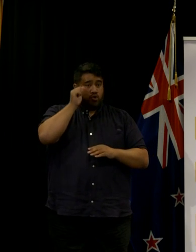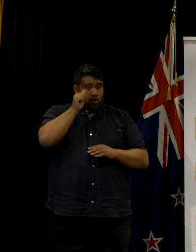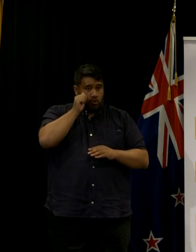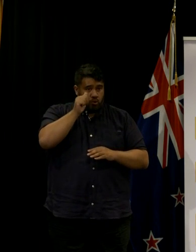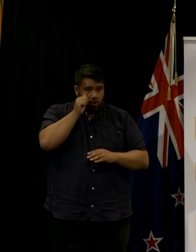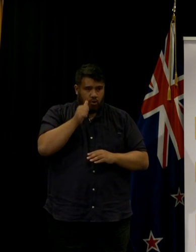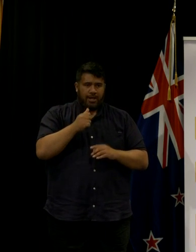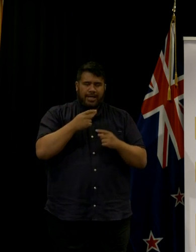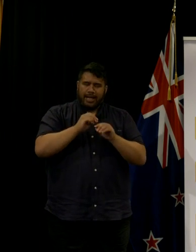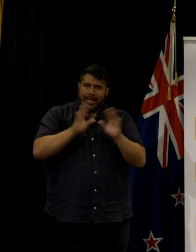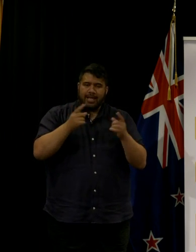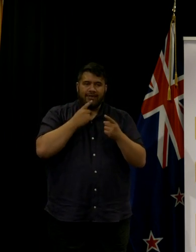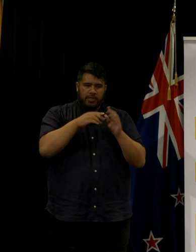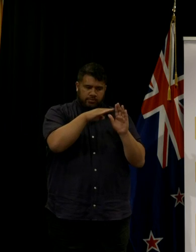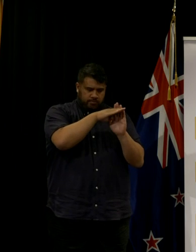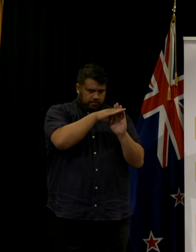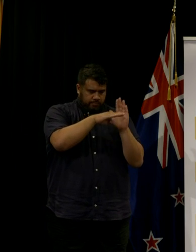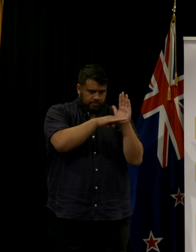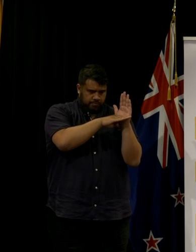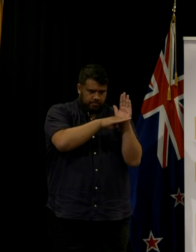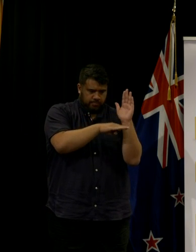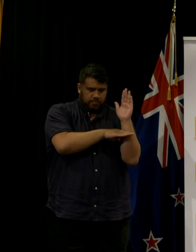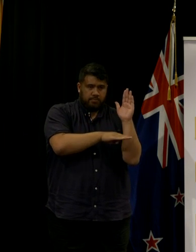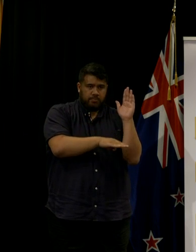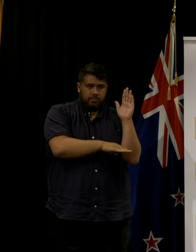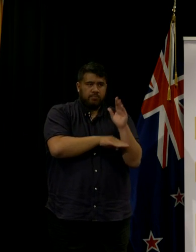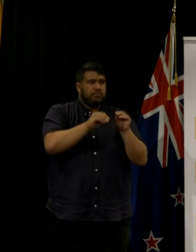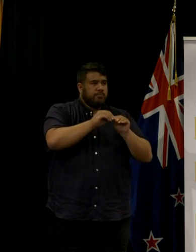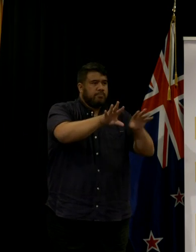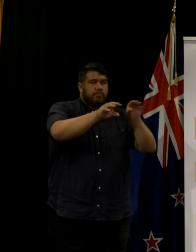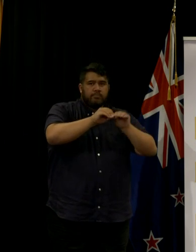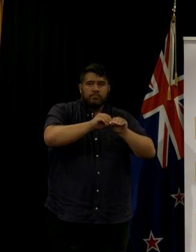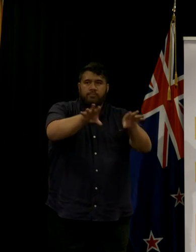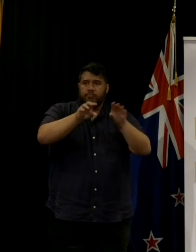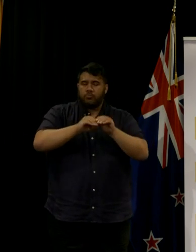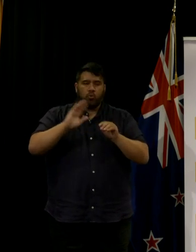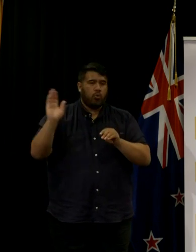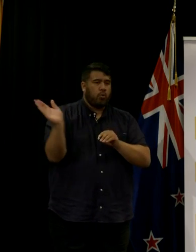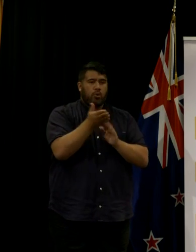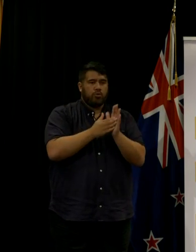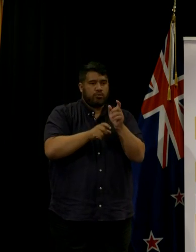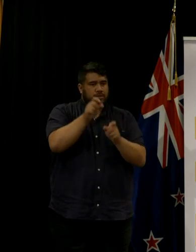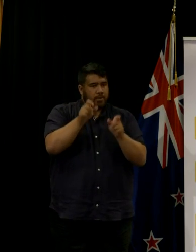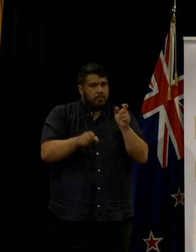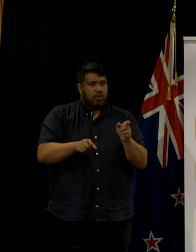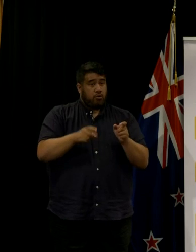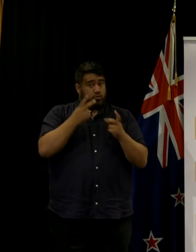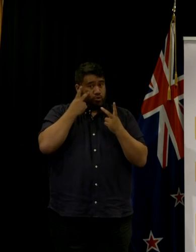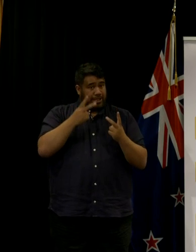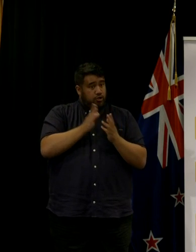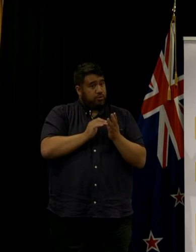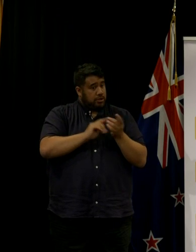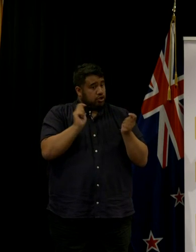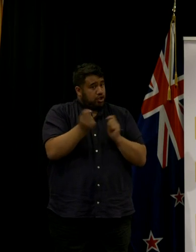really clear messages that has been provided to the country over recent days and weeks around the way that things are changing. The